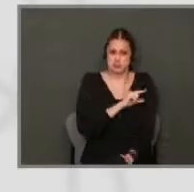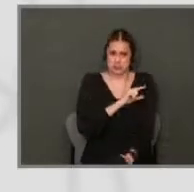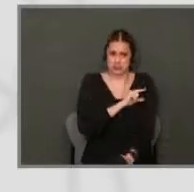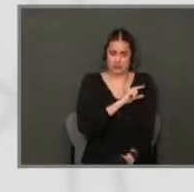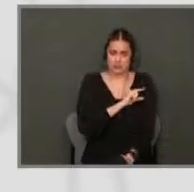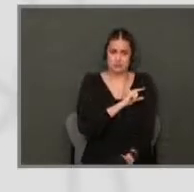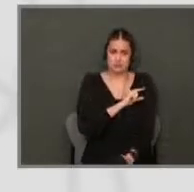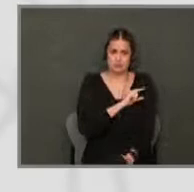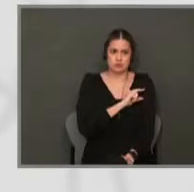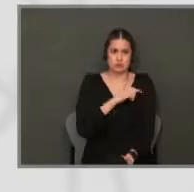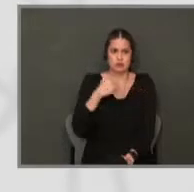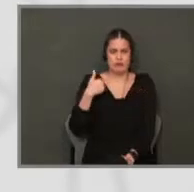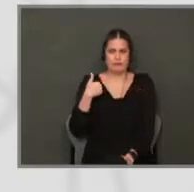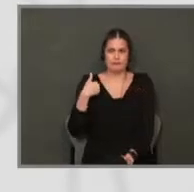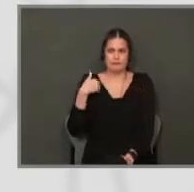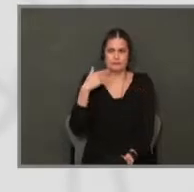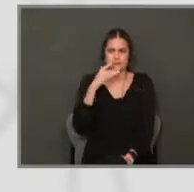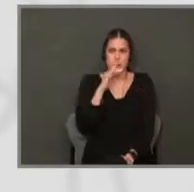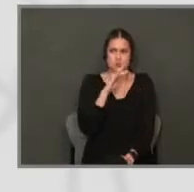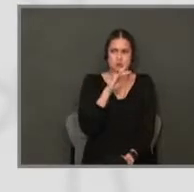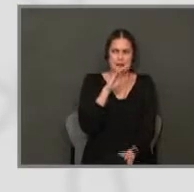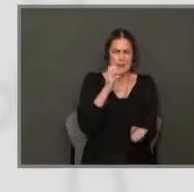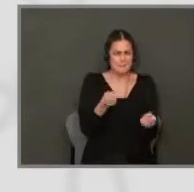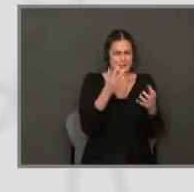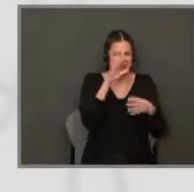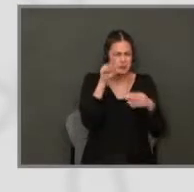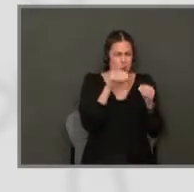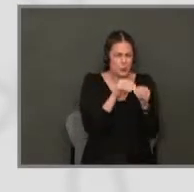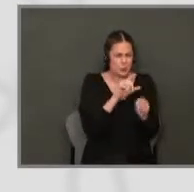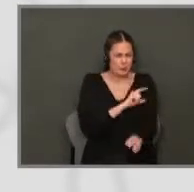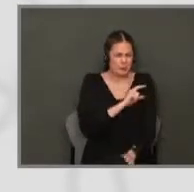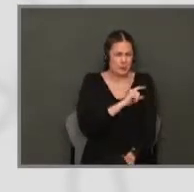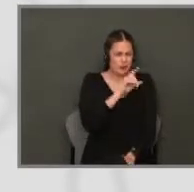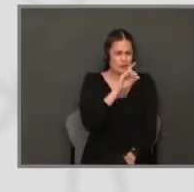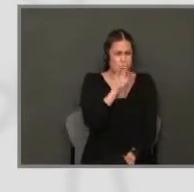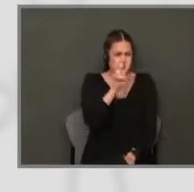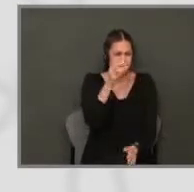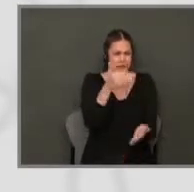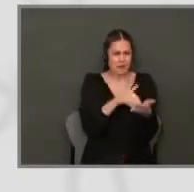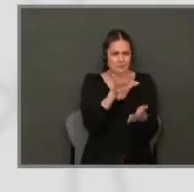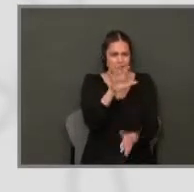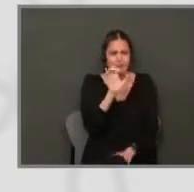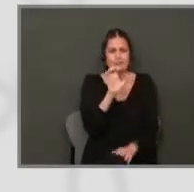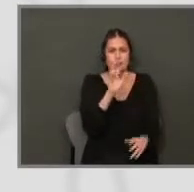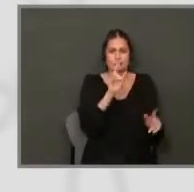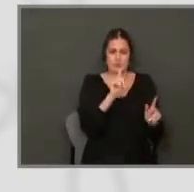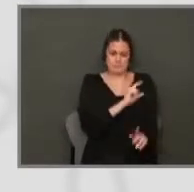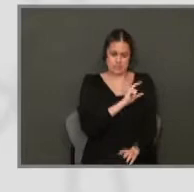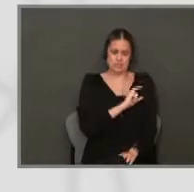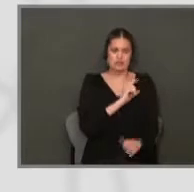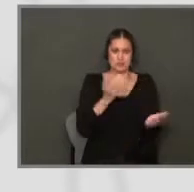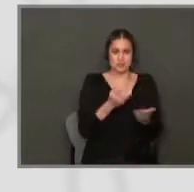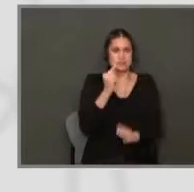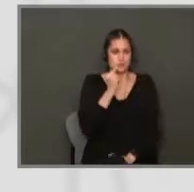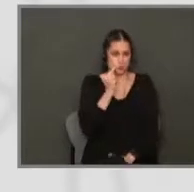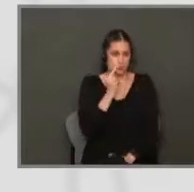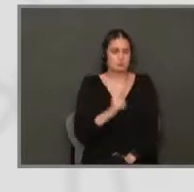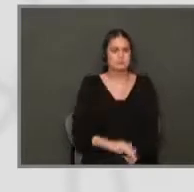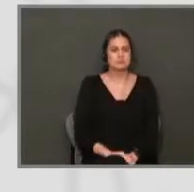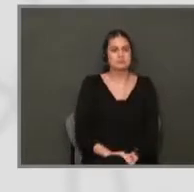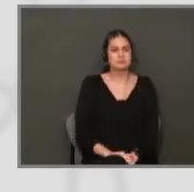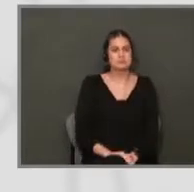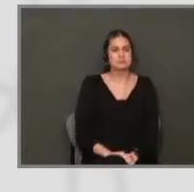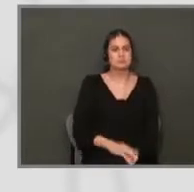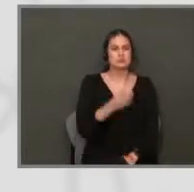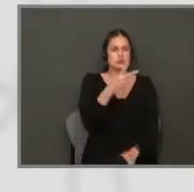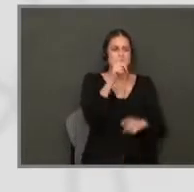of, Maria had 25, how many total police officers? A little over 2,500 police officers. And we're really in